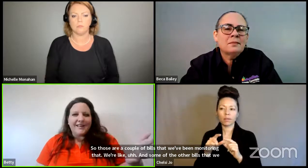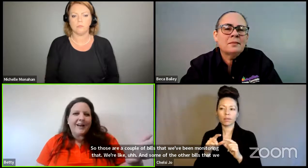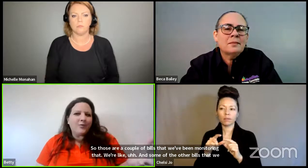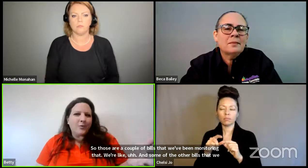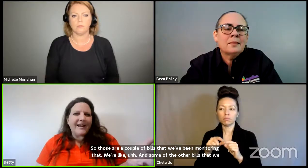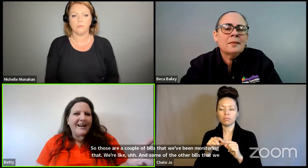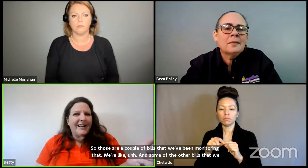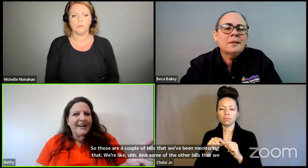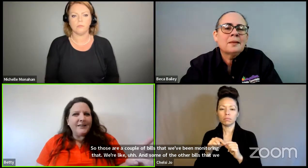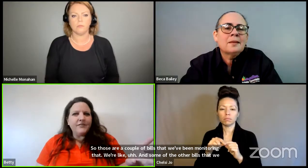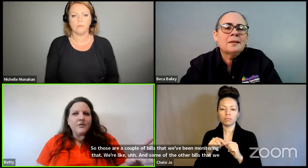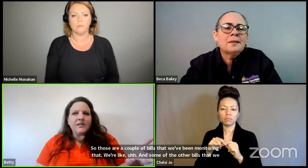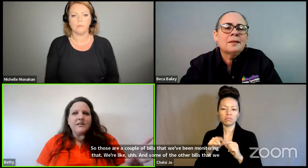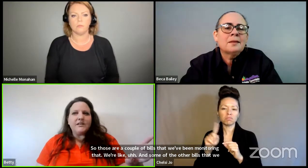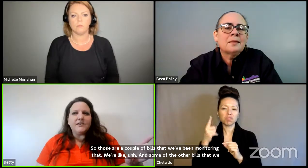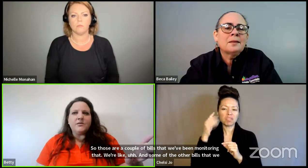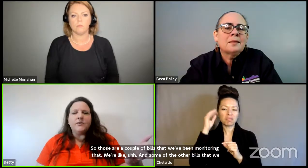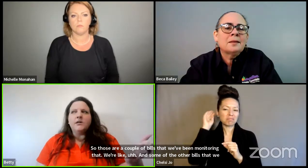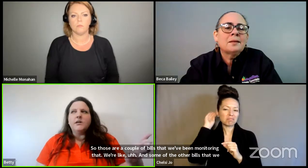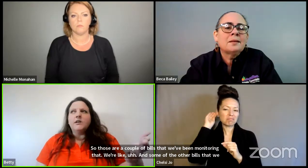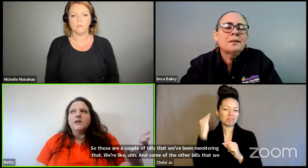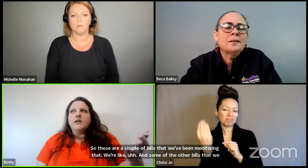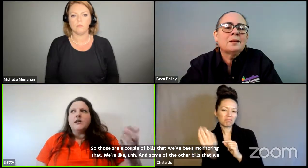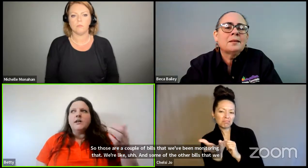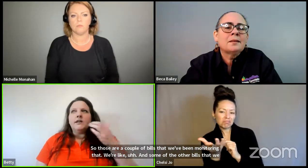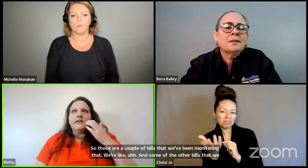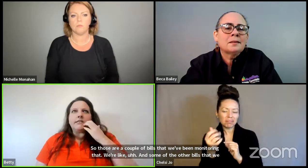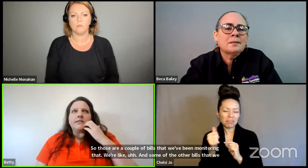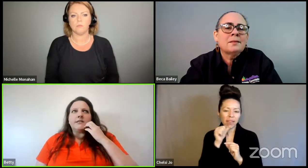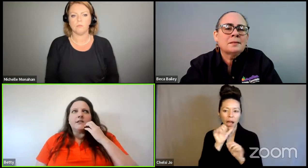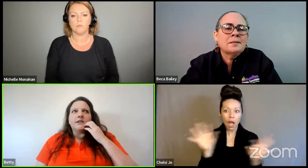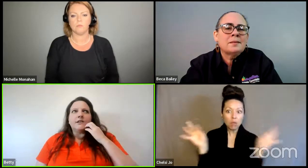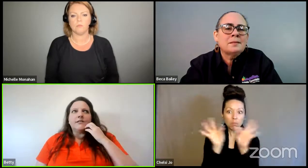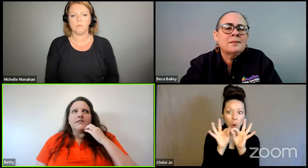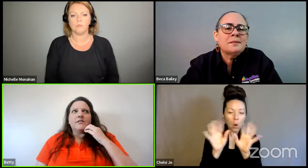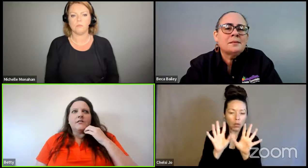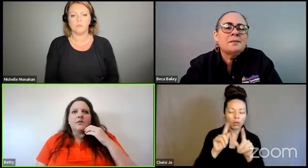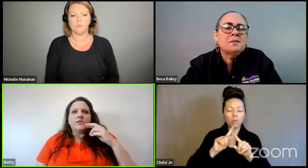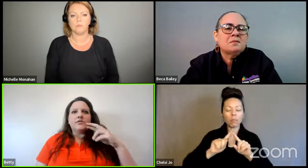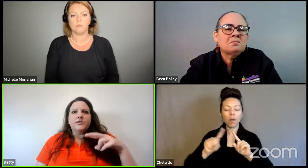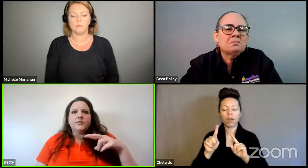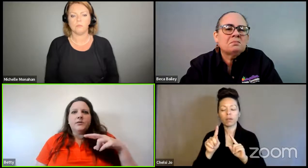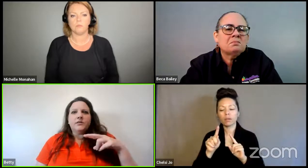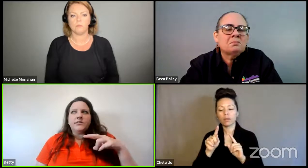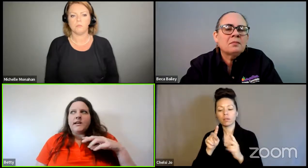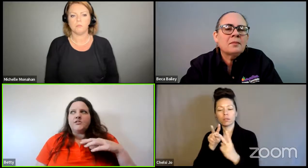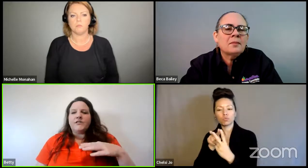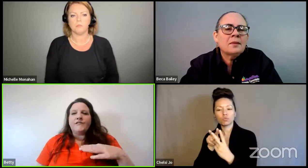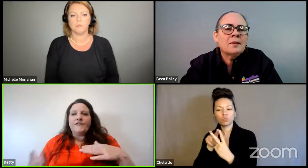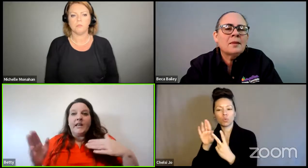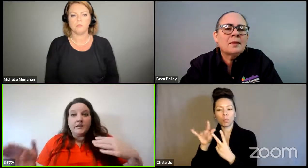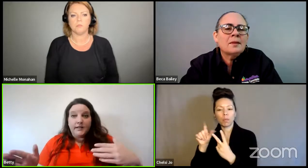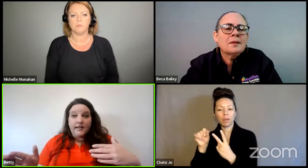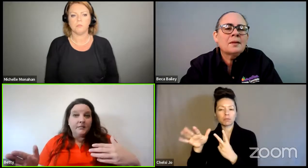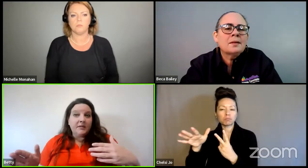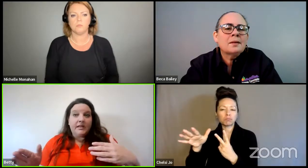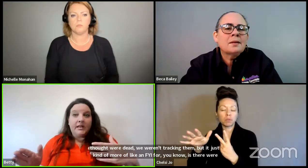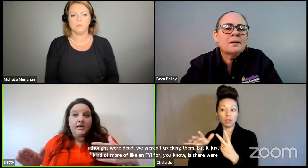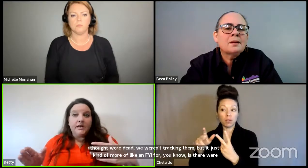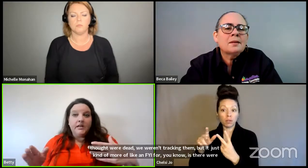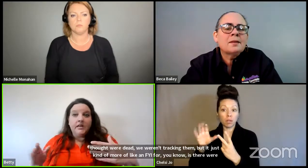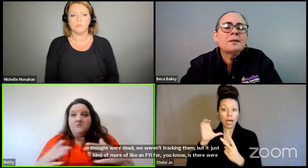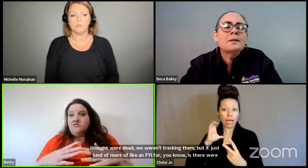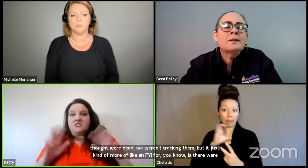an FYI for the, is there were 2 bills that actually failed in